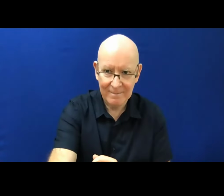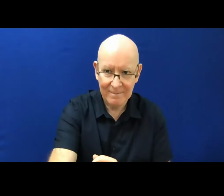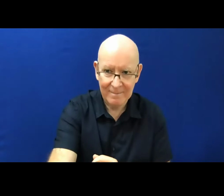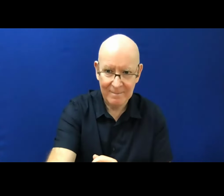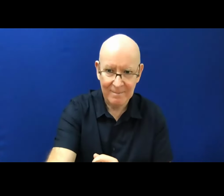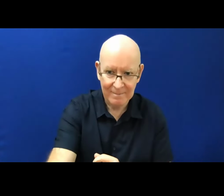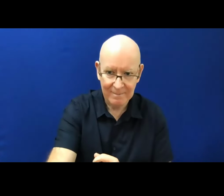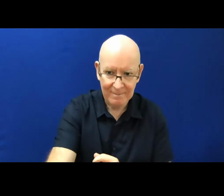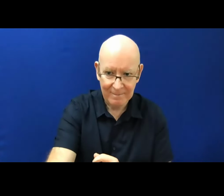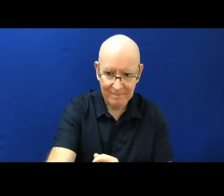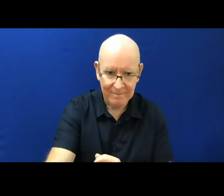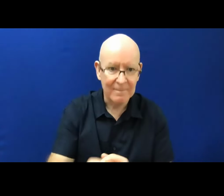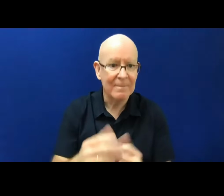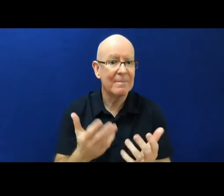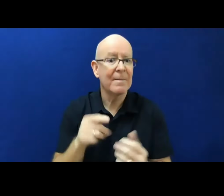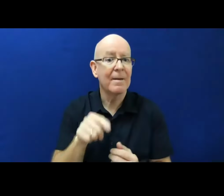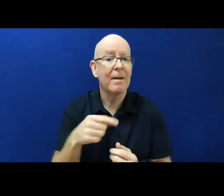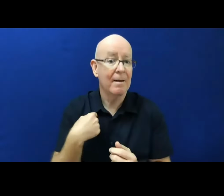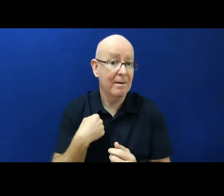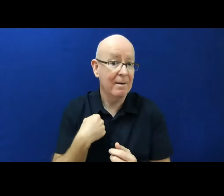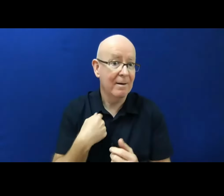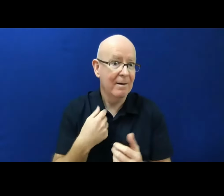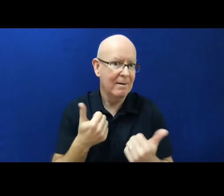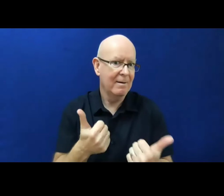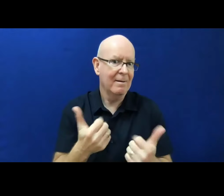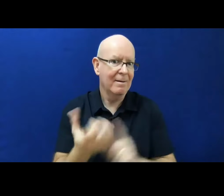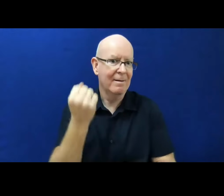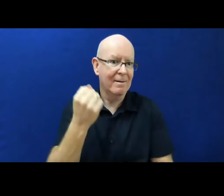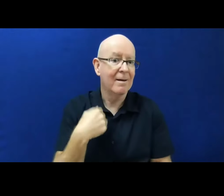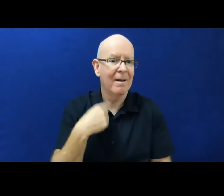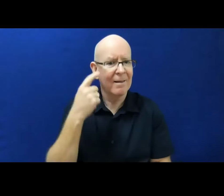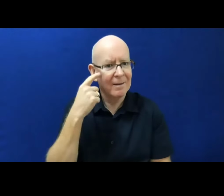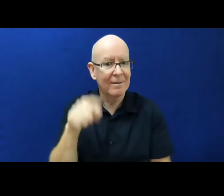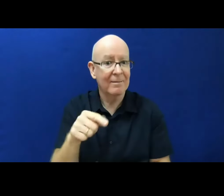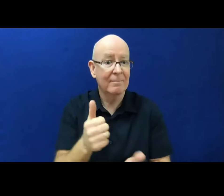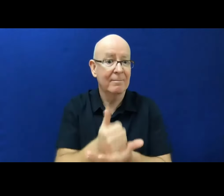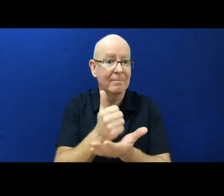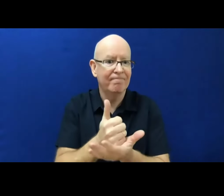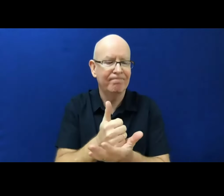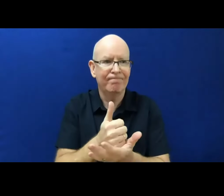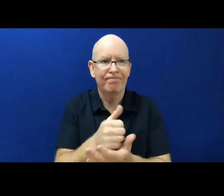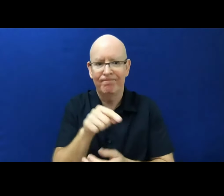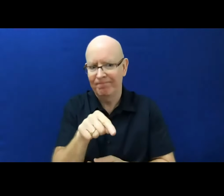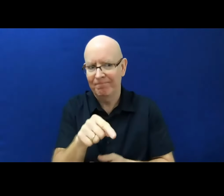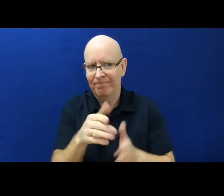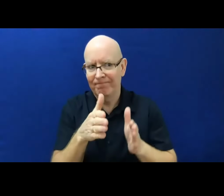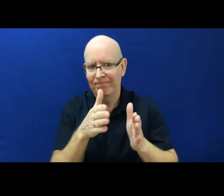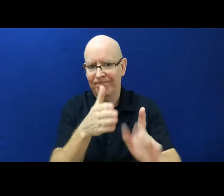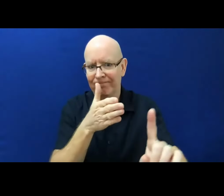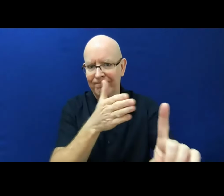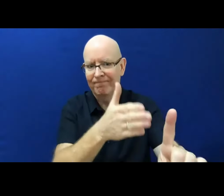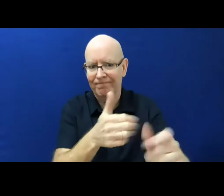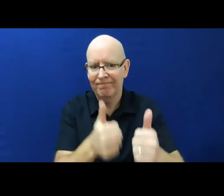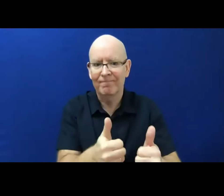create the CRPD, of course not. What happened at the same time was the civil society was more than ready to really